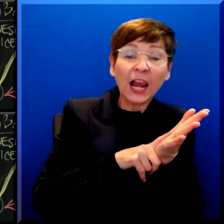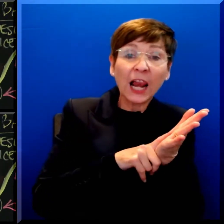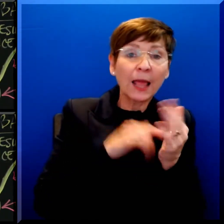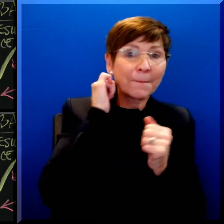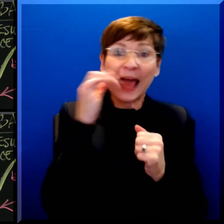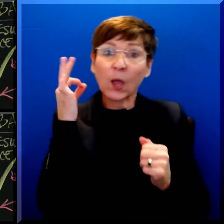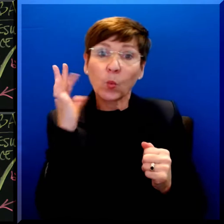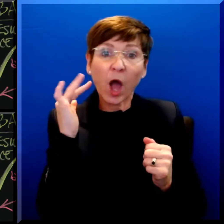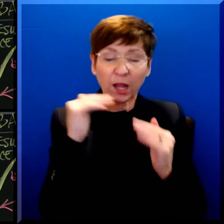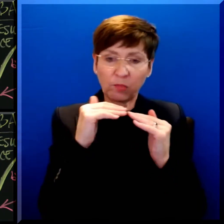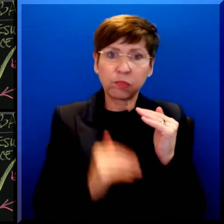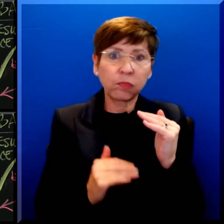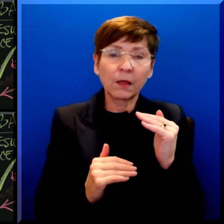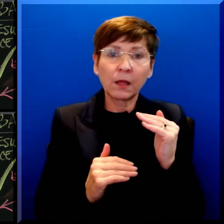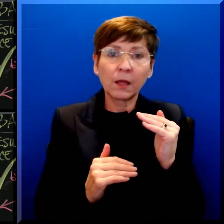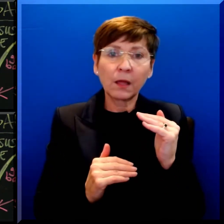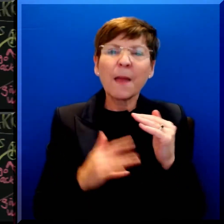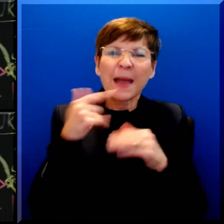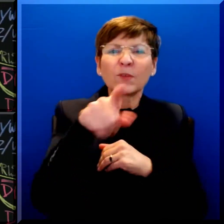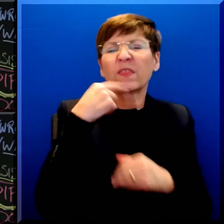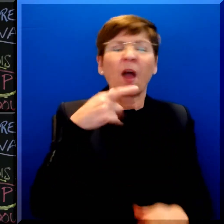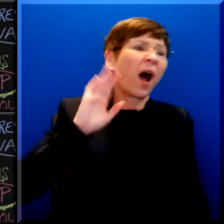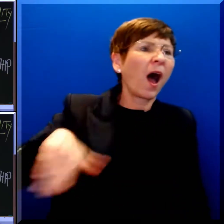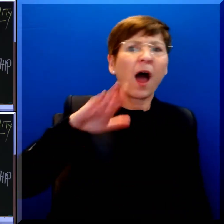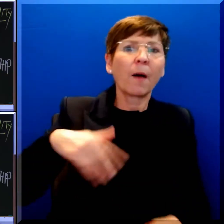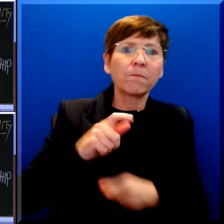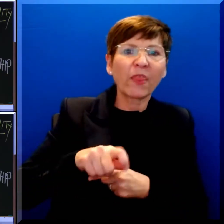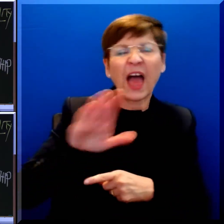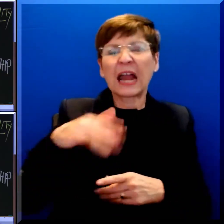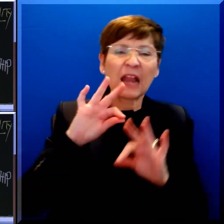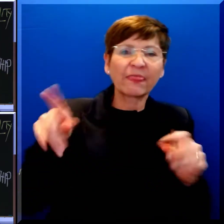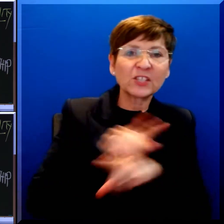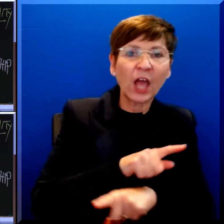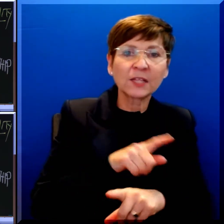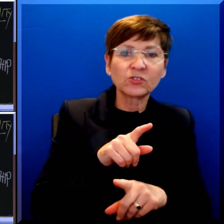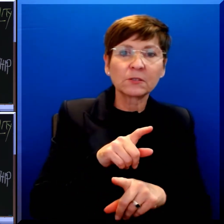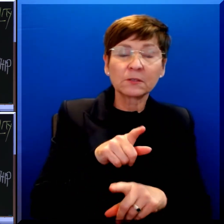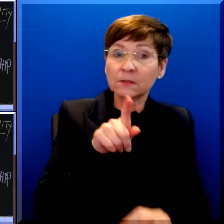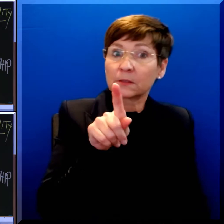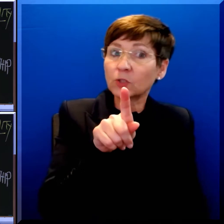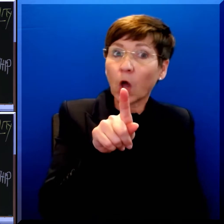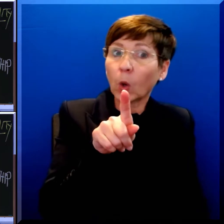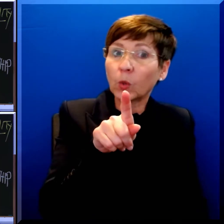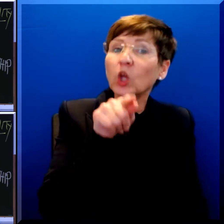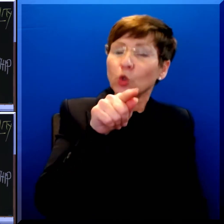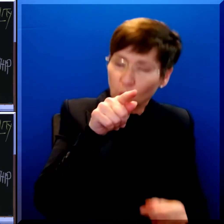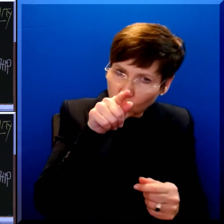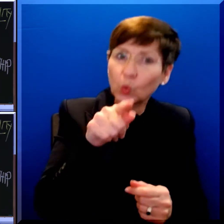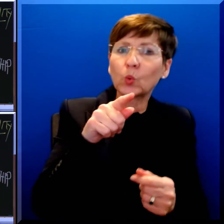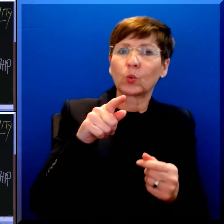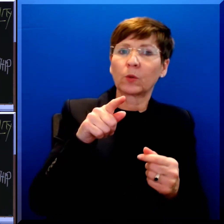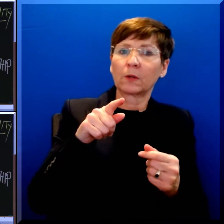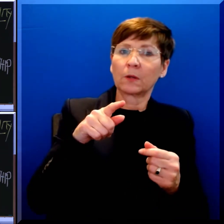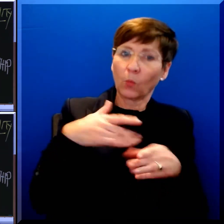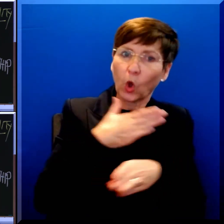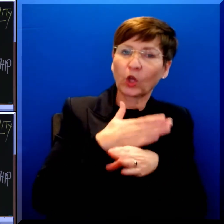it's hard to watch night after night. I know some of you are tired of watching, and it can seem like, man, nothing is going to change here. But don't you forget, you serve a God of